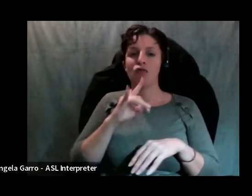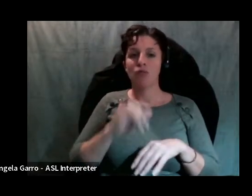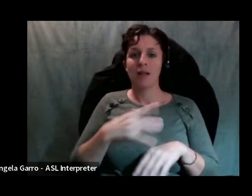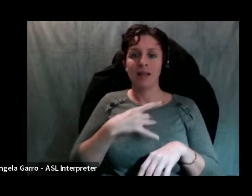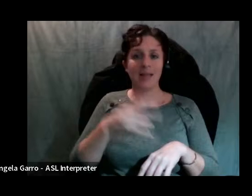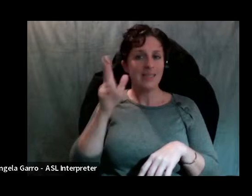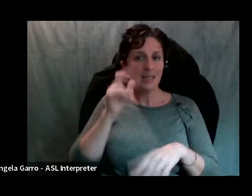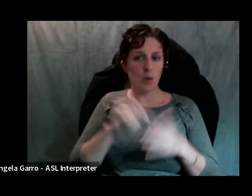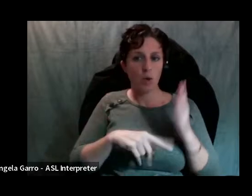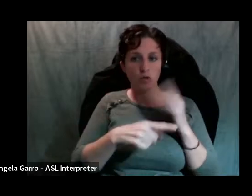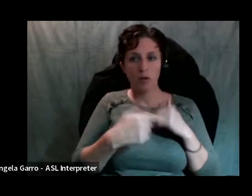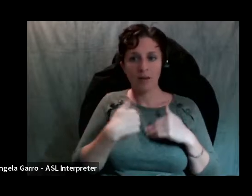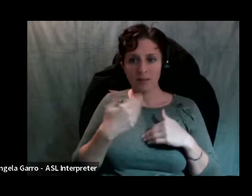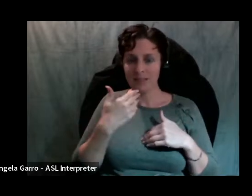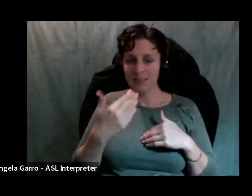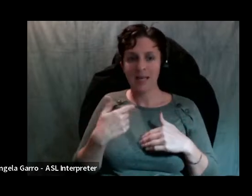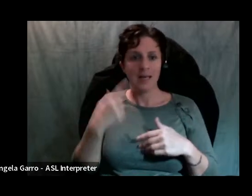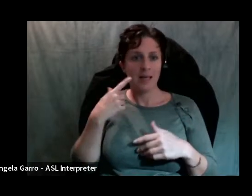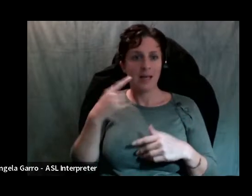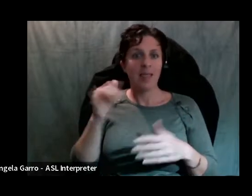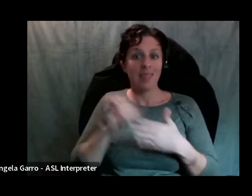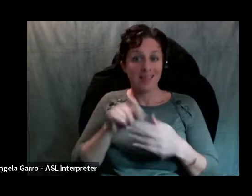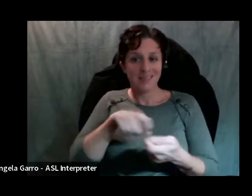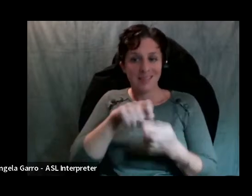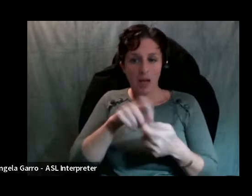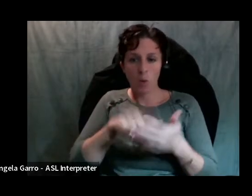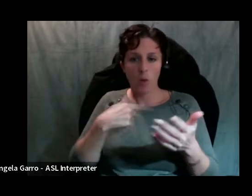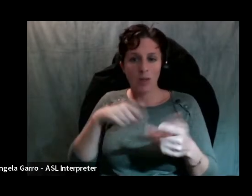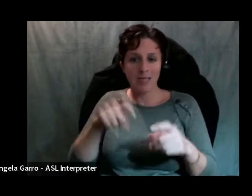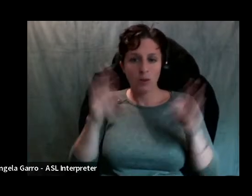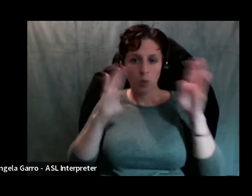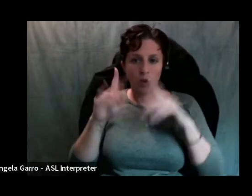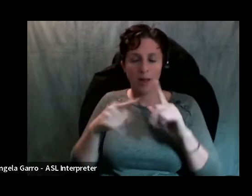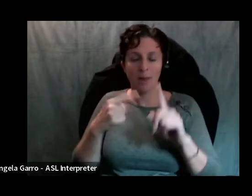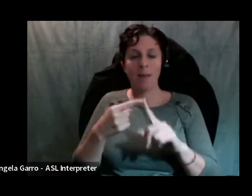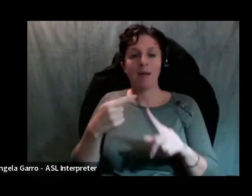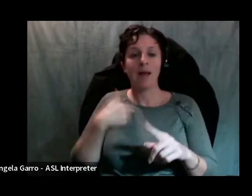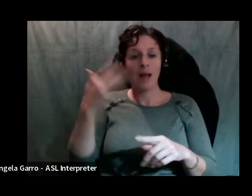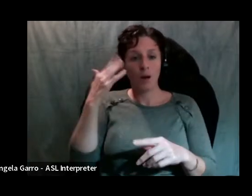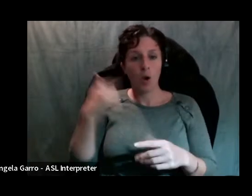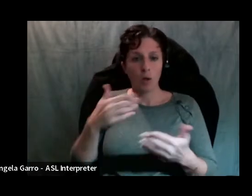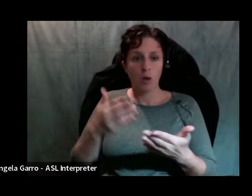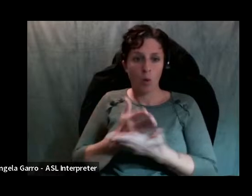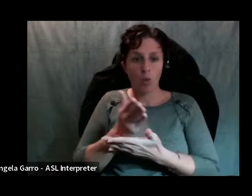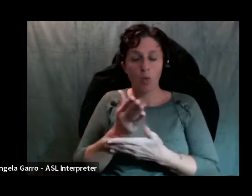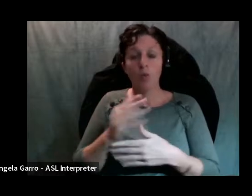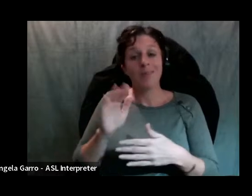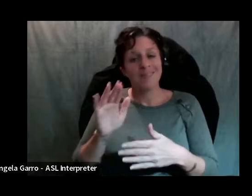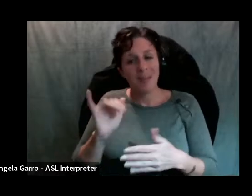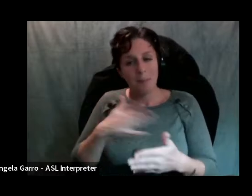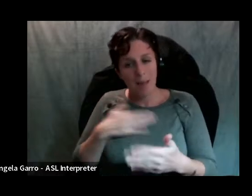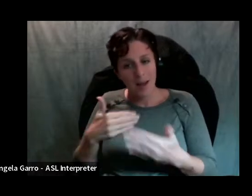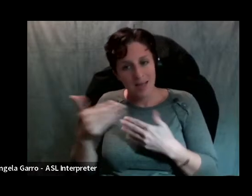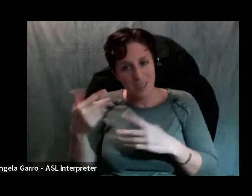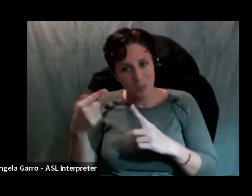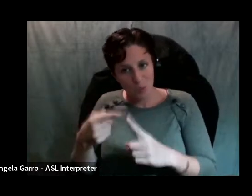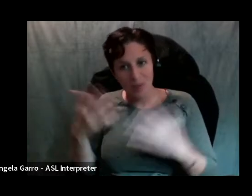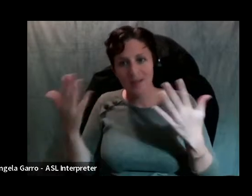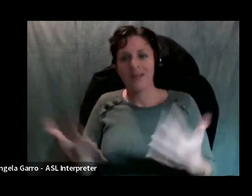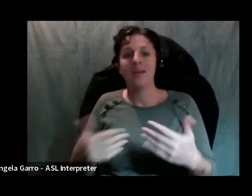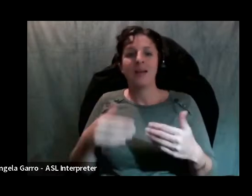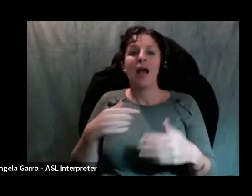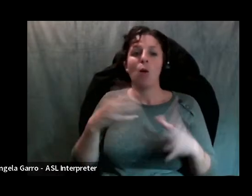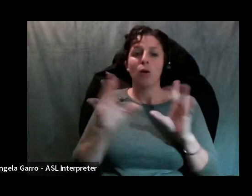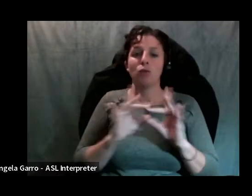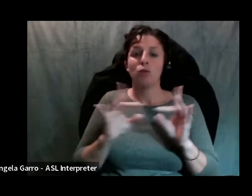to say, because I think that's exactly what we need to be worrying about. I know that we're going through, which brings me to my next point. I want to